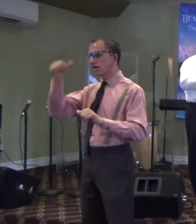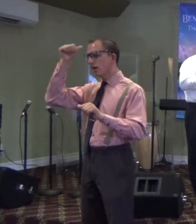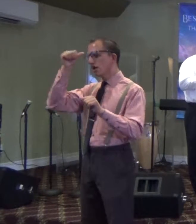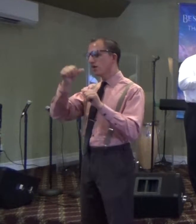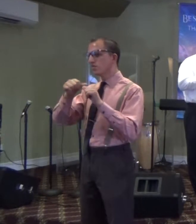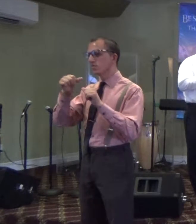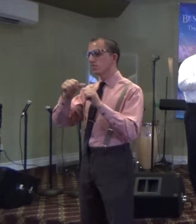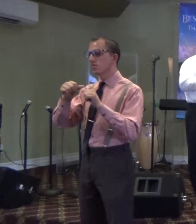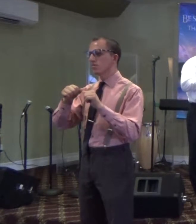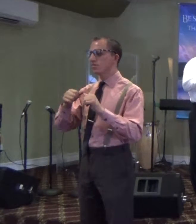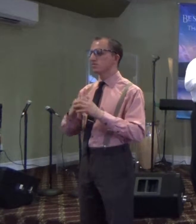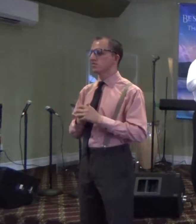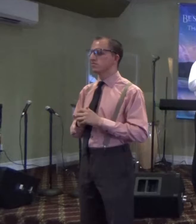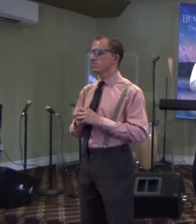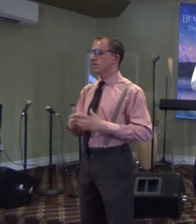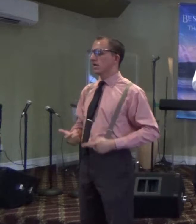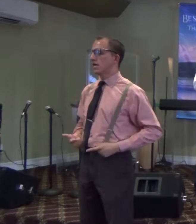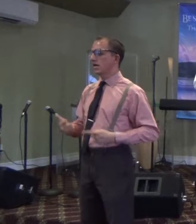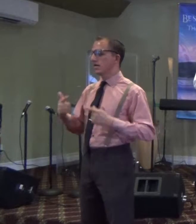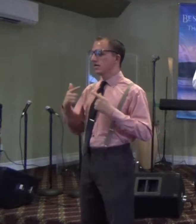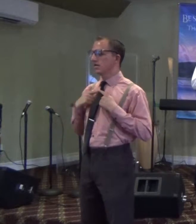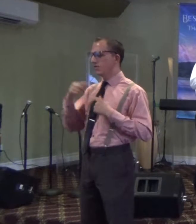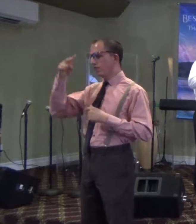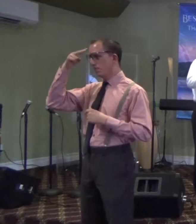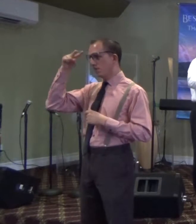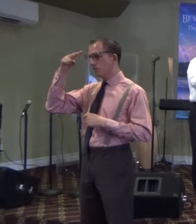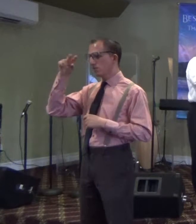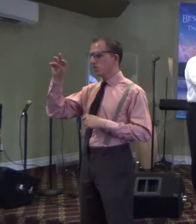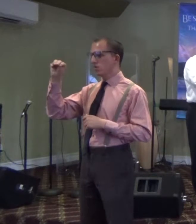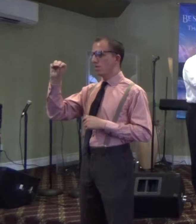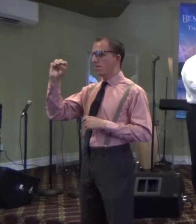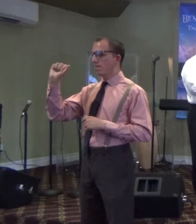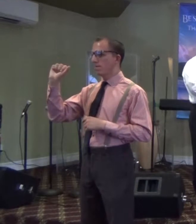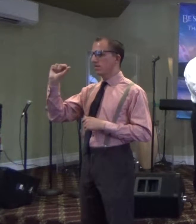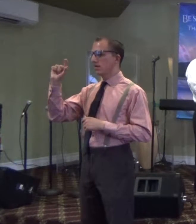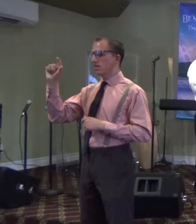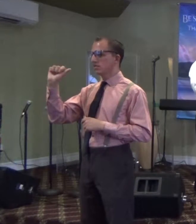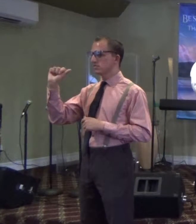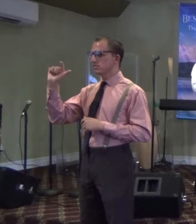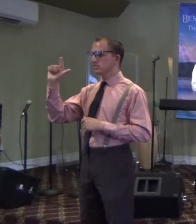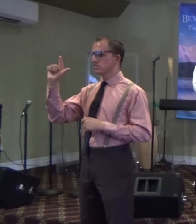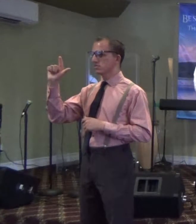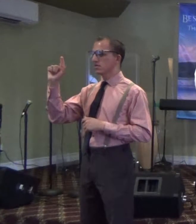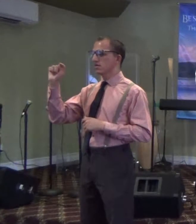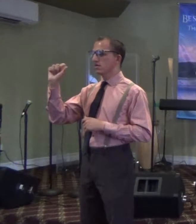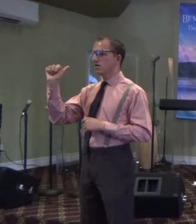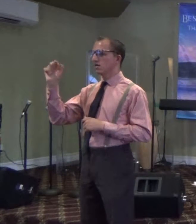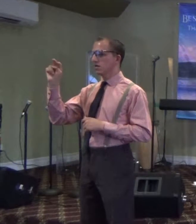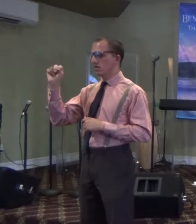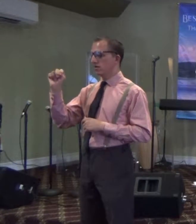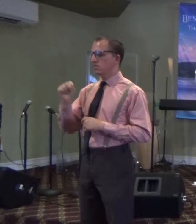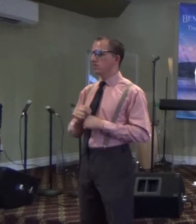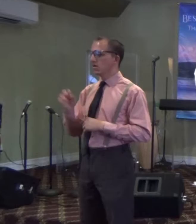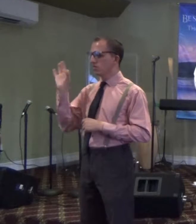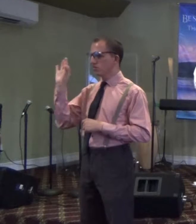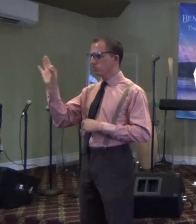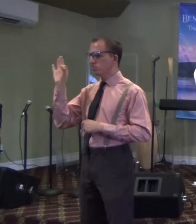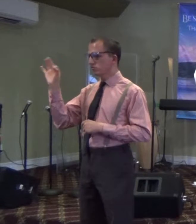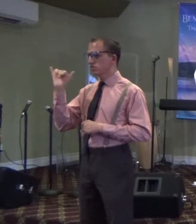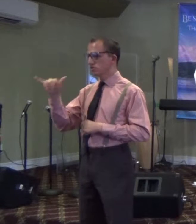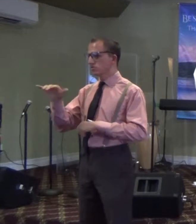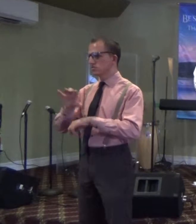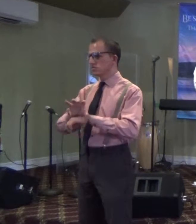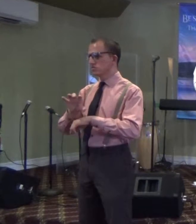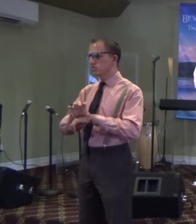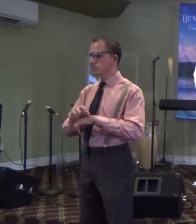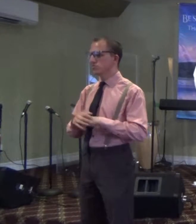Recuerdo cuando I remember vivíamos en Mazatlán, when we lived in Mazatlán, Mexico. pastoreábamos ahí una We iglesia. pastored a